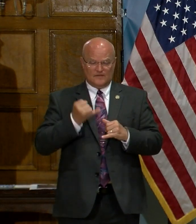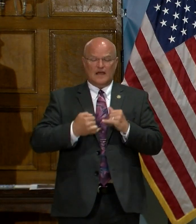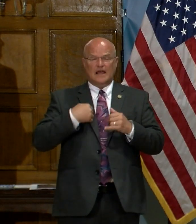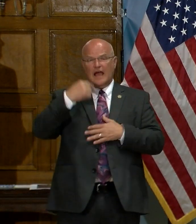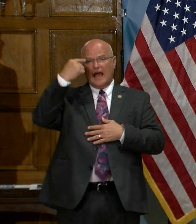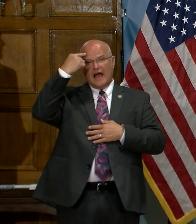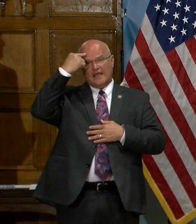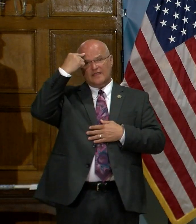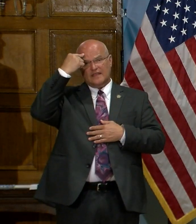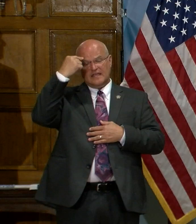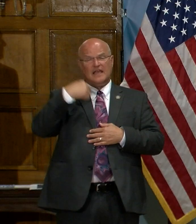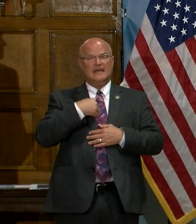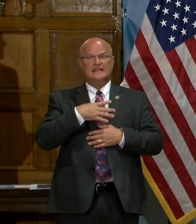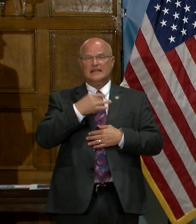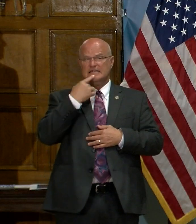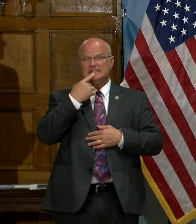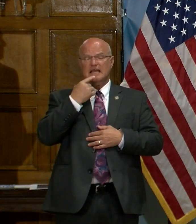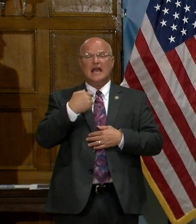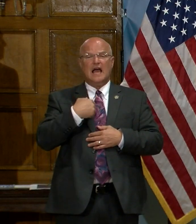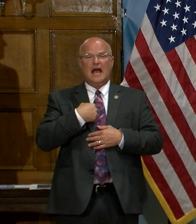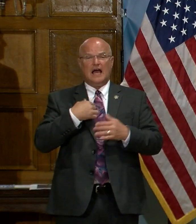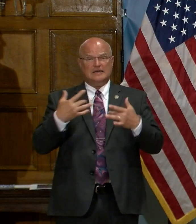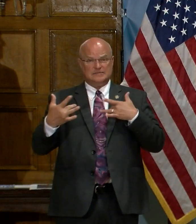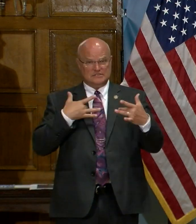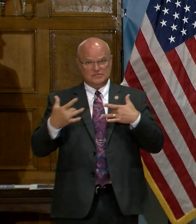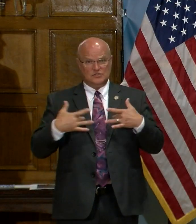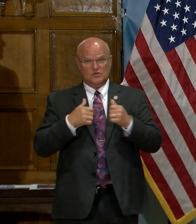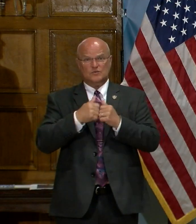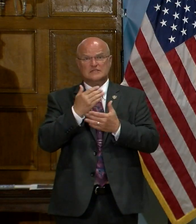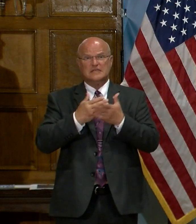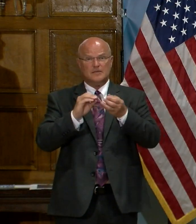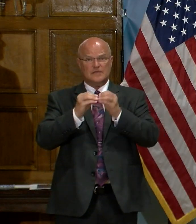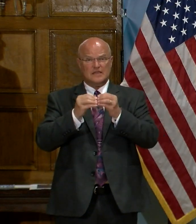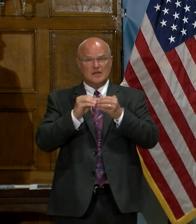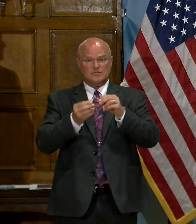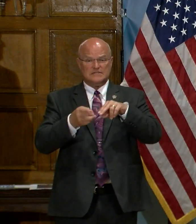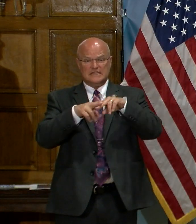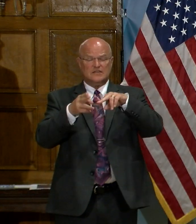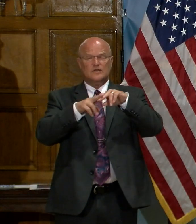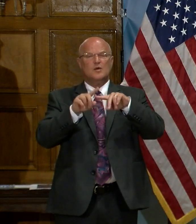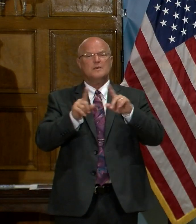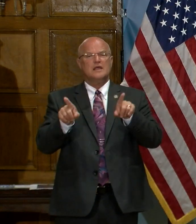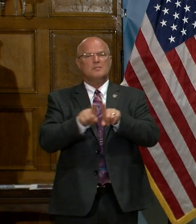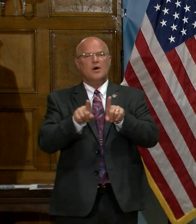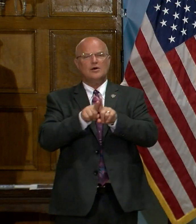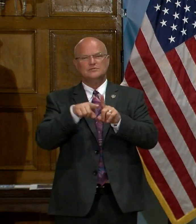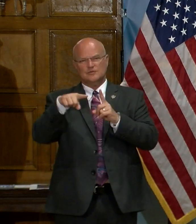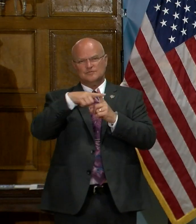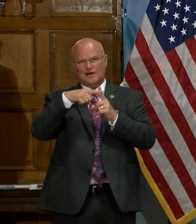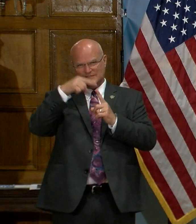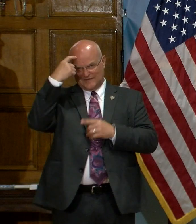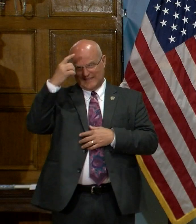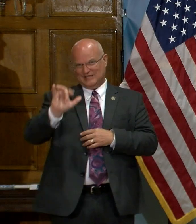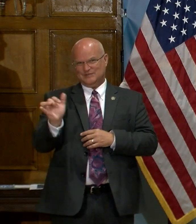Finally, I think I'd just like to say that I'm concerned with some of the numbers and the increases, but I'm also